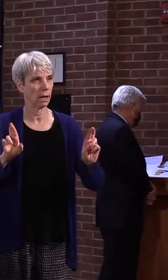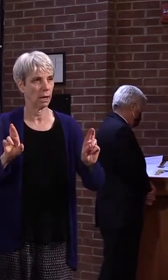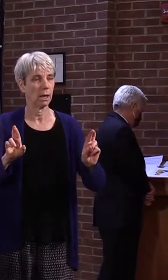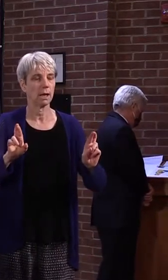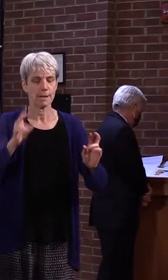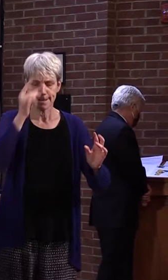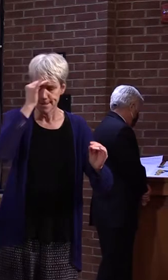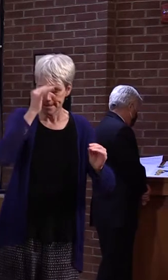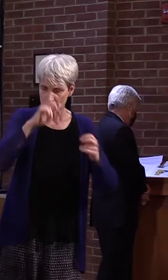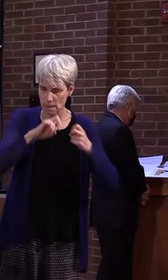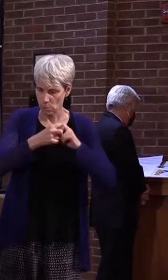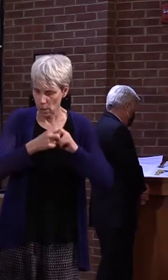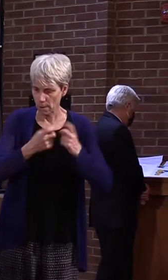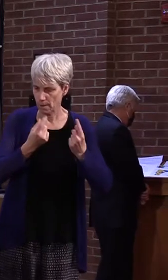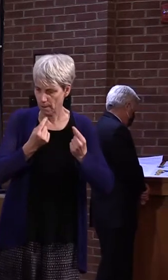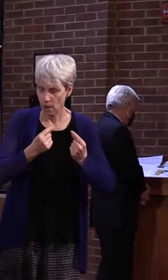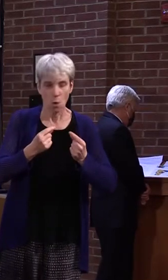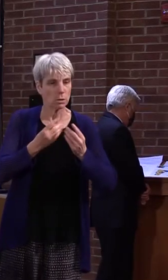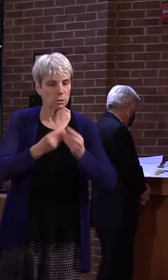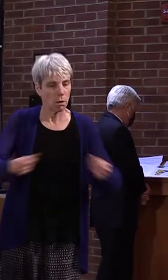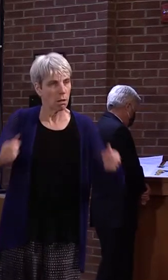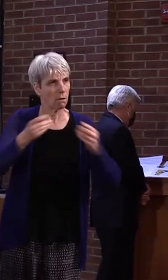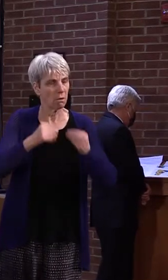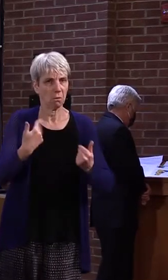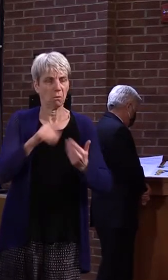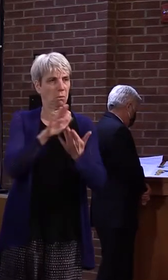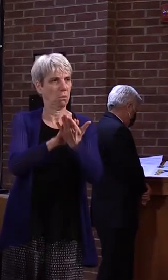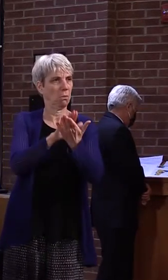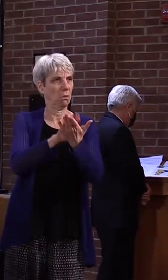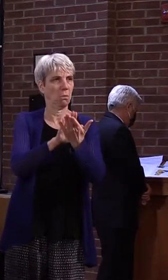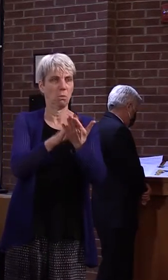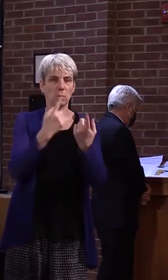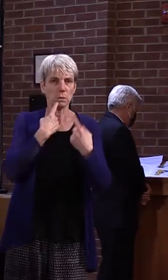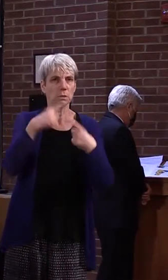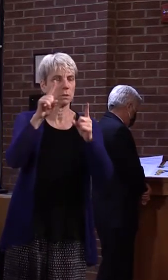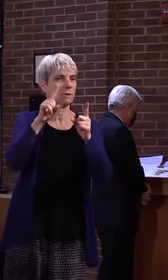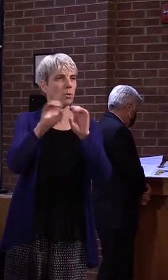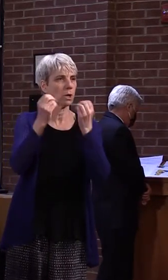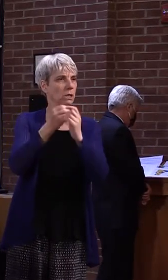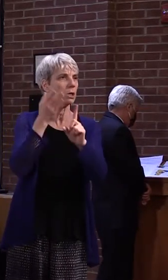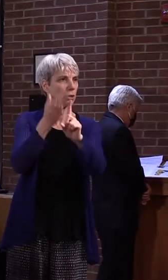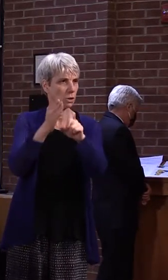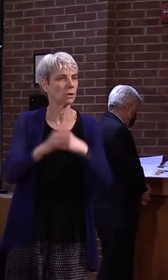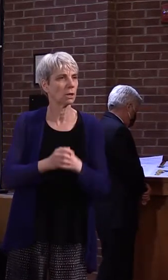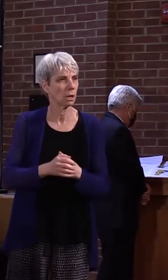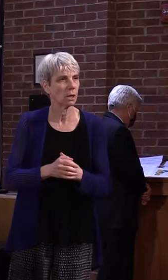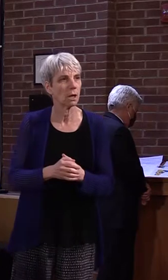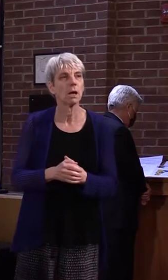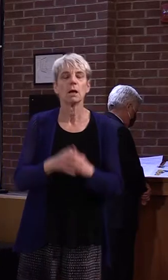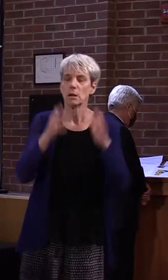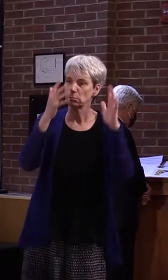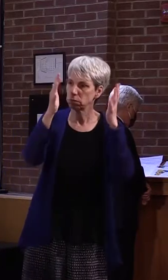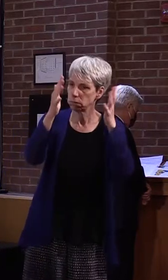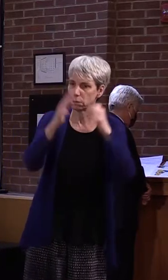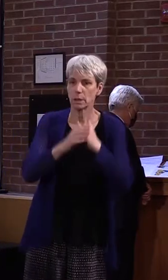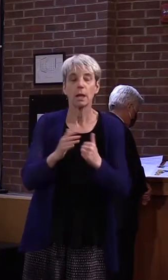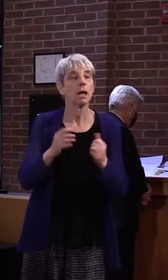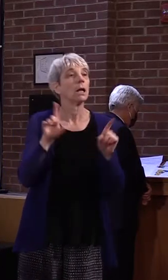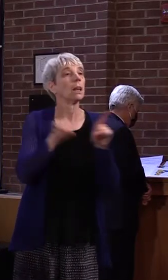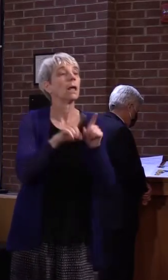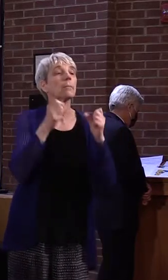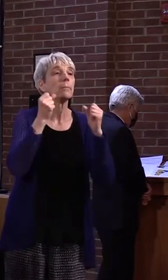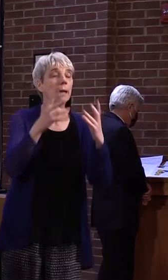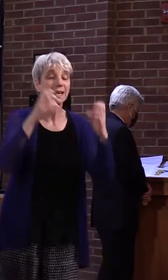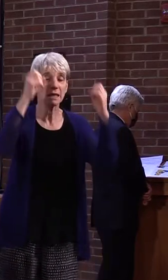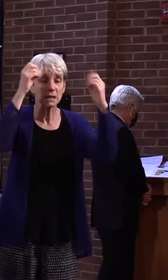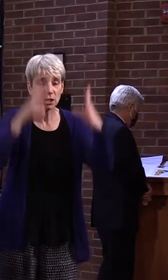is representative of a high functioning organization. Like so many of our educators, they leverage their expertise and use